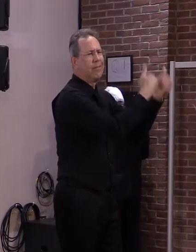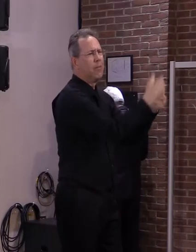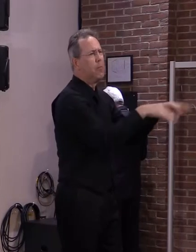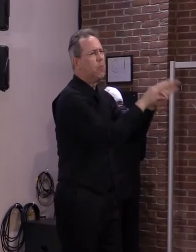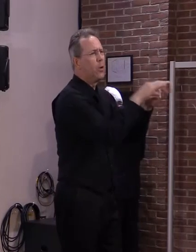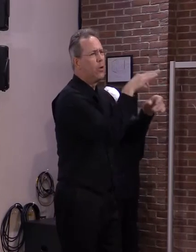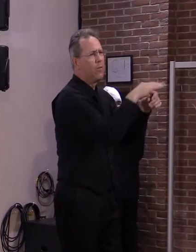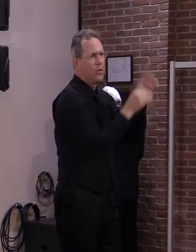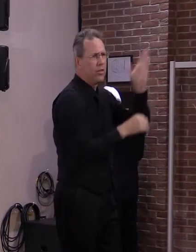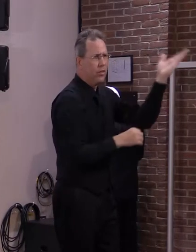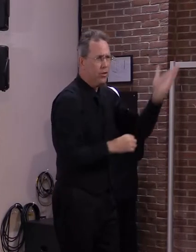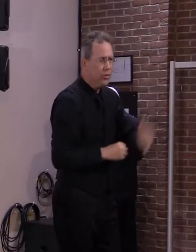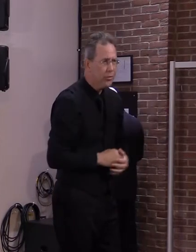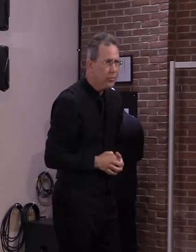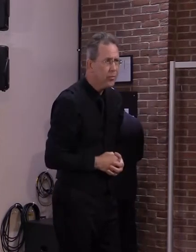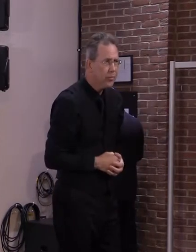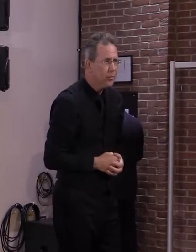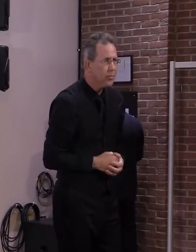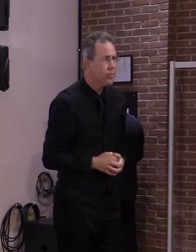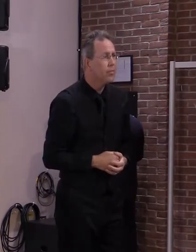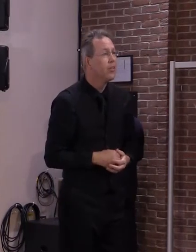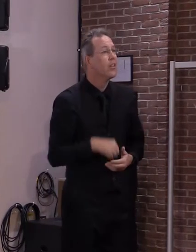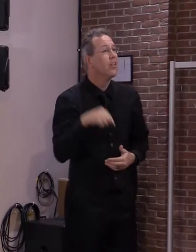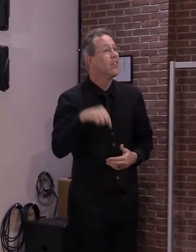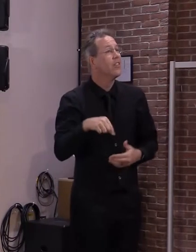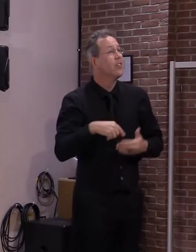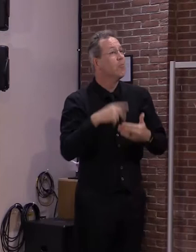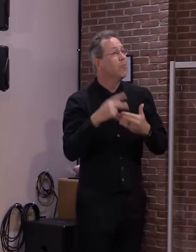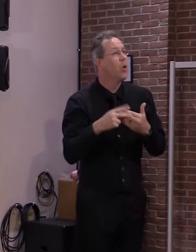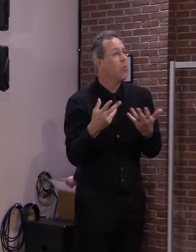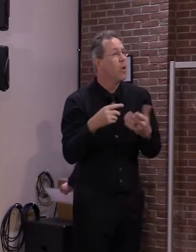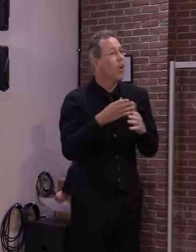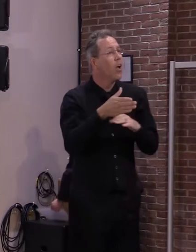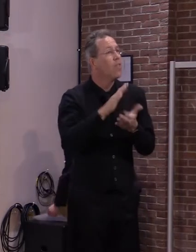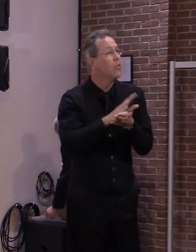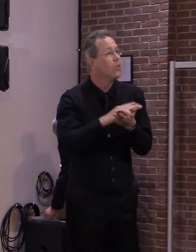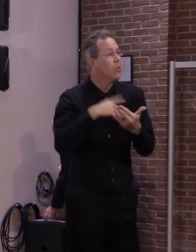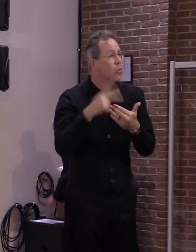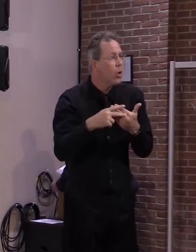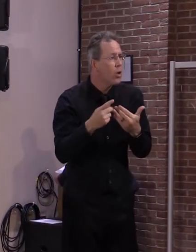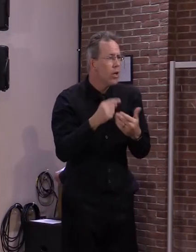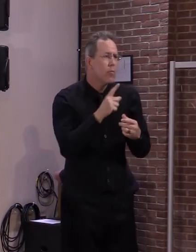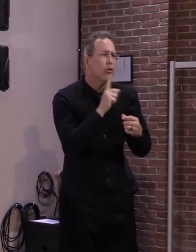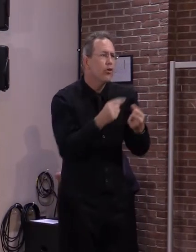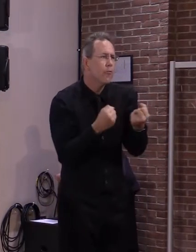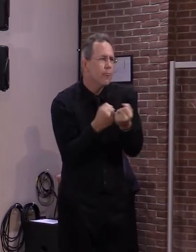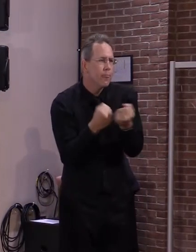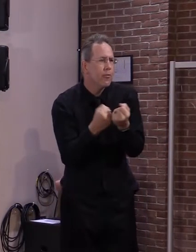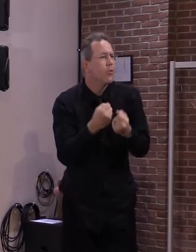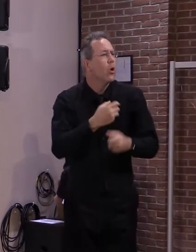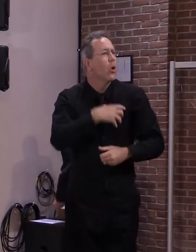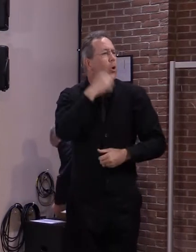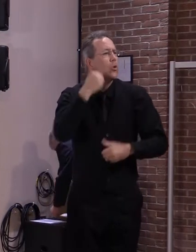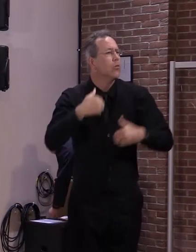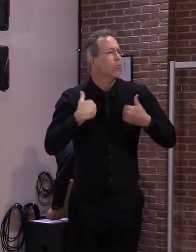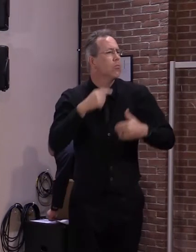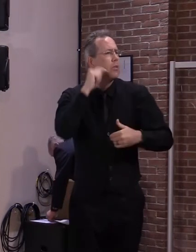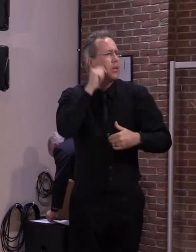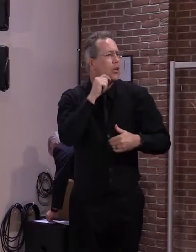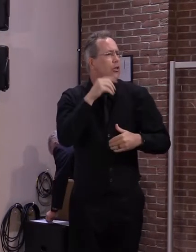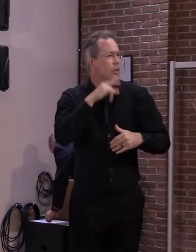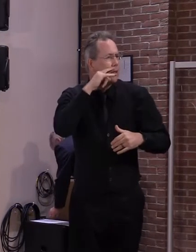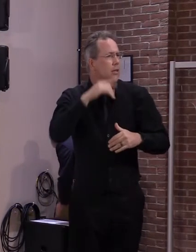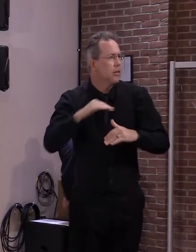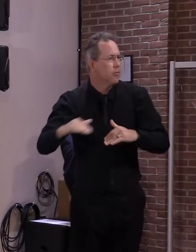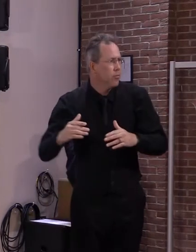This program also includes making sure we're supporting older youth who may have aged out of a traditional summer